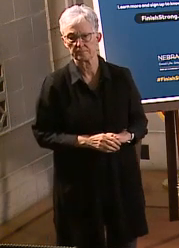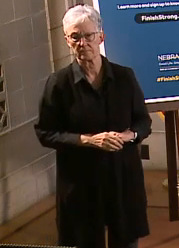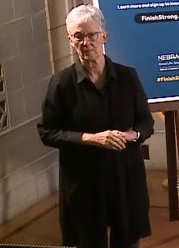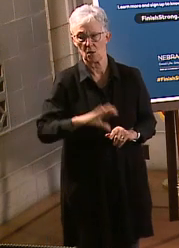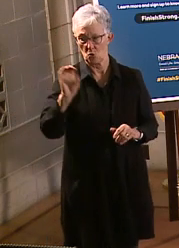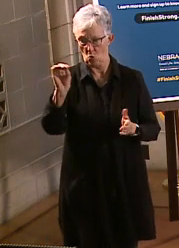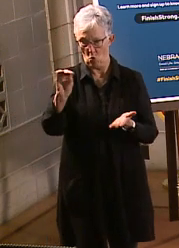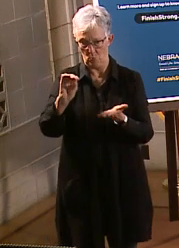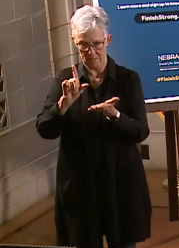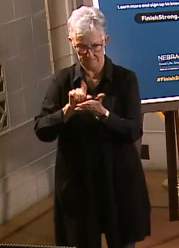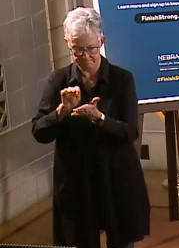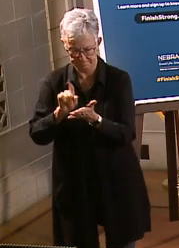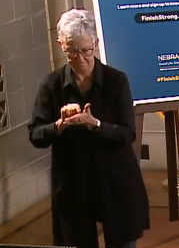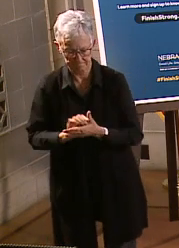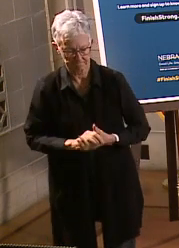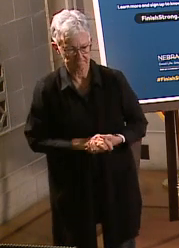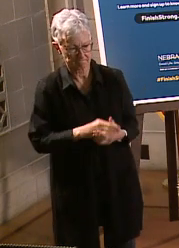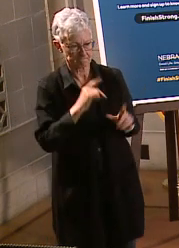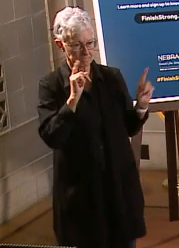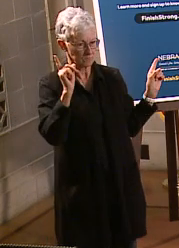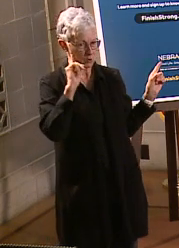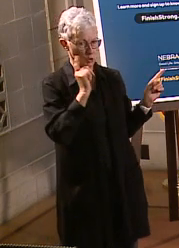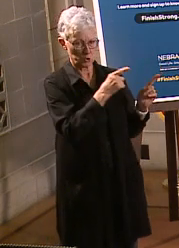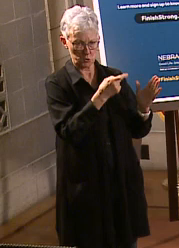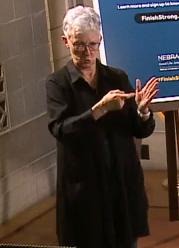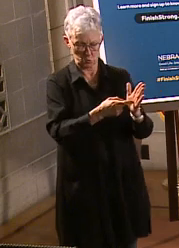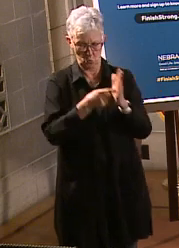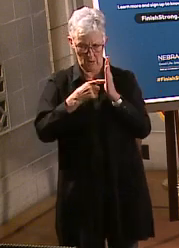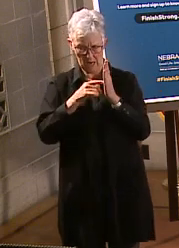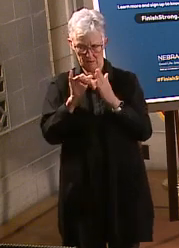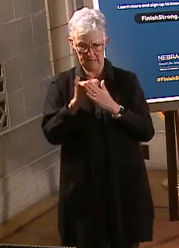you will require local health departments to switch their vaccine